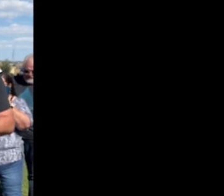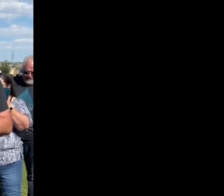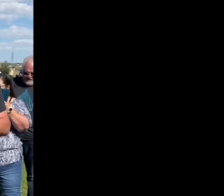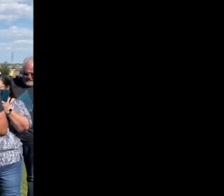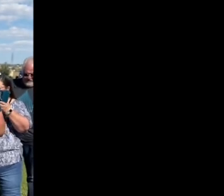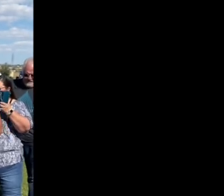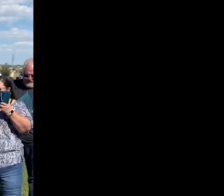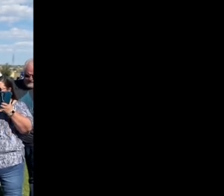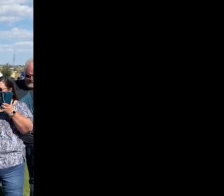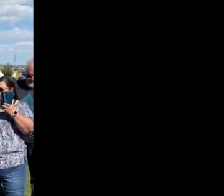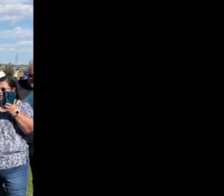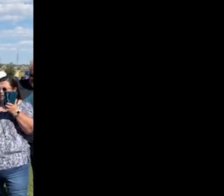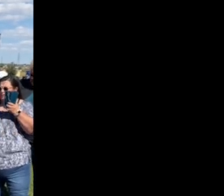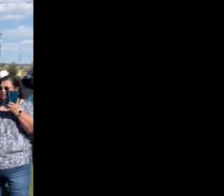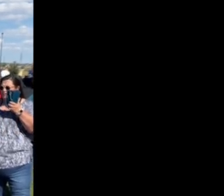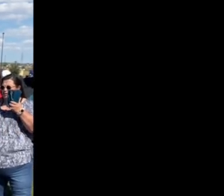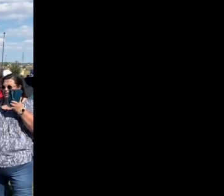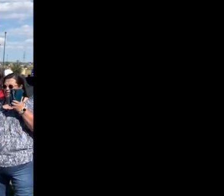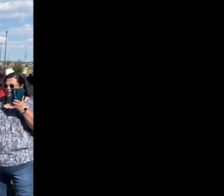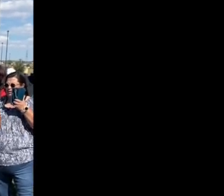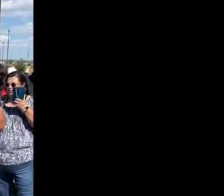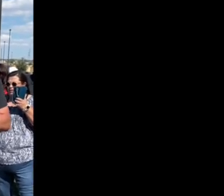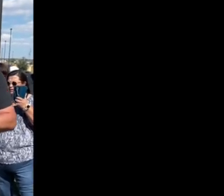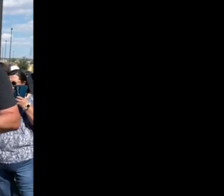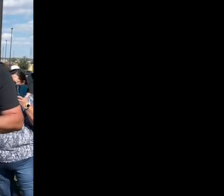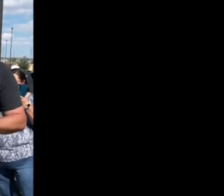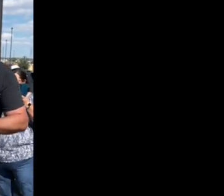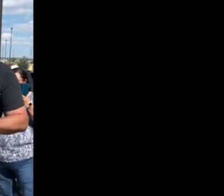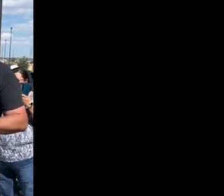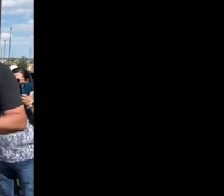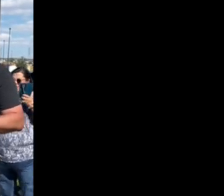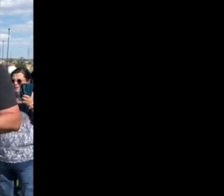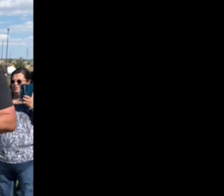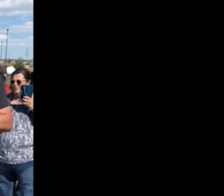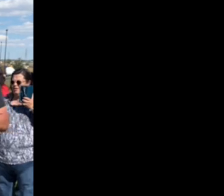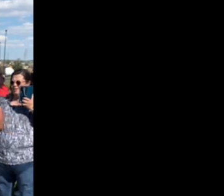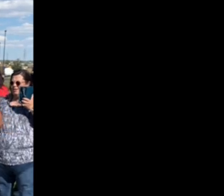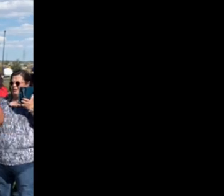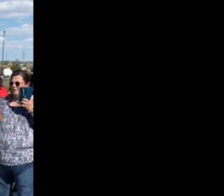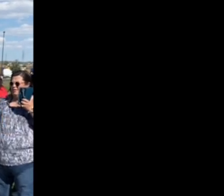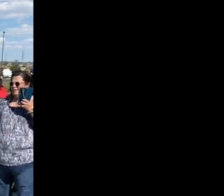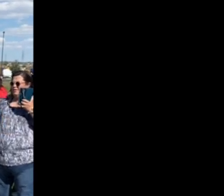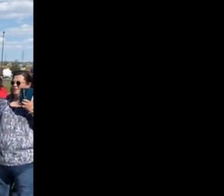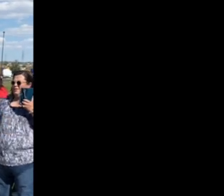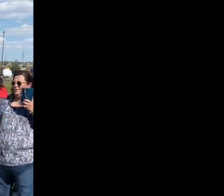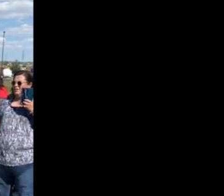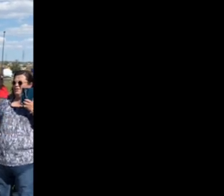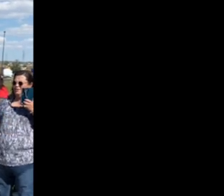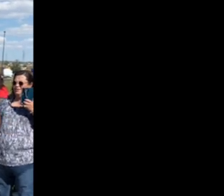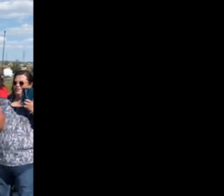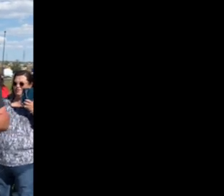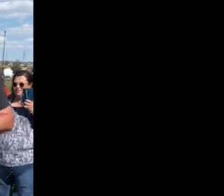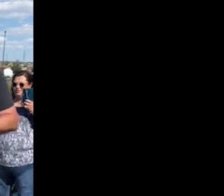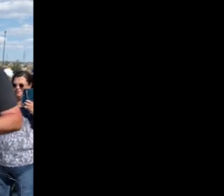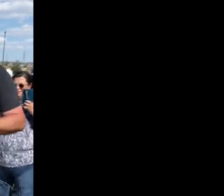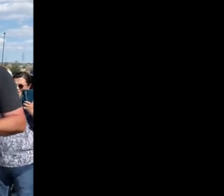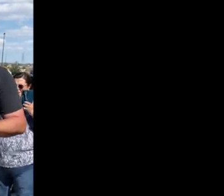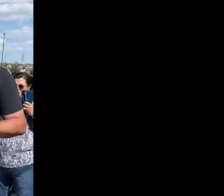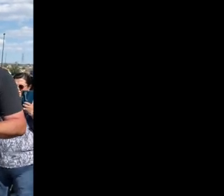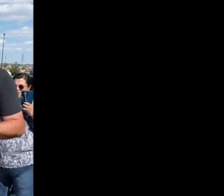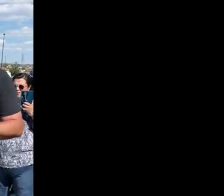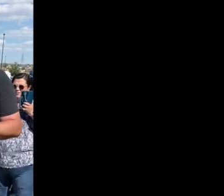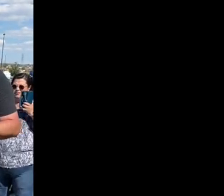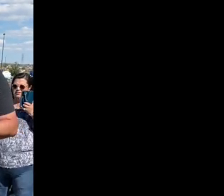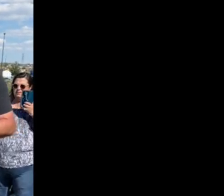Father, I pray, God, that you give us an amazing week, that we'd walk with you and you would meet us at the well where we need you to meet us. And